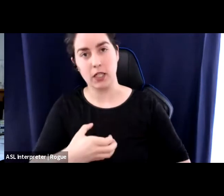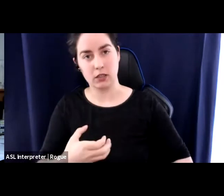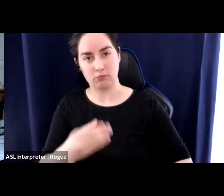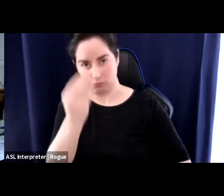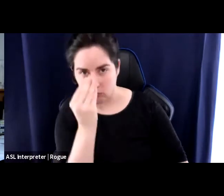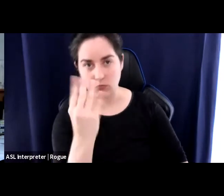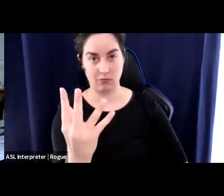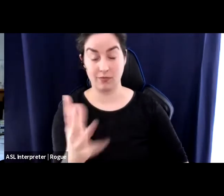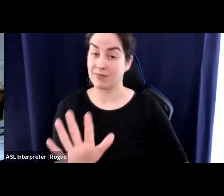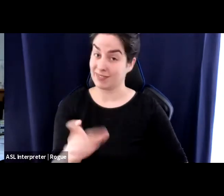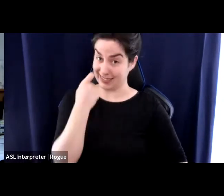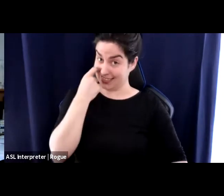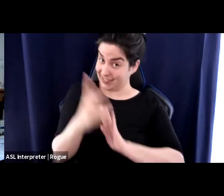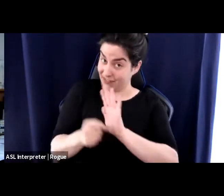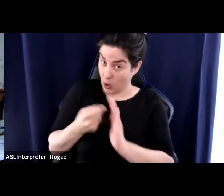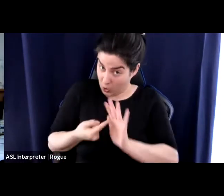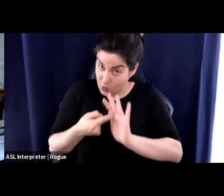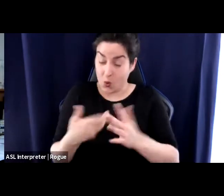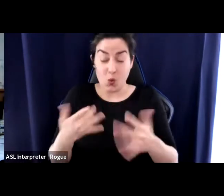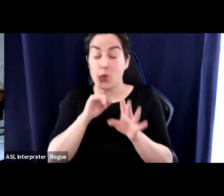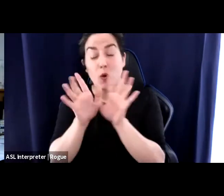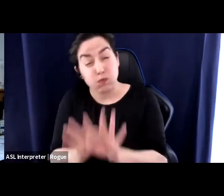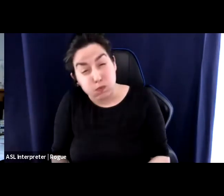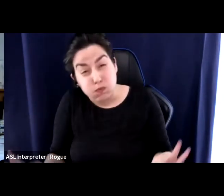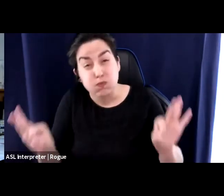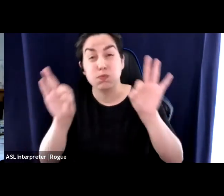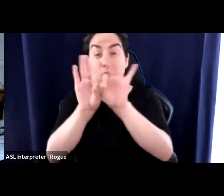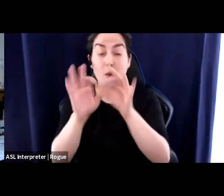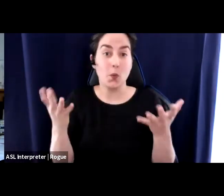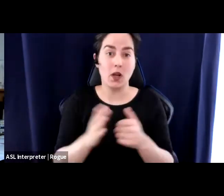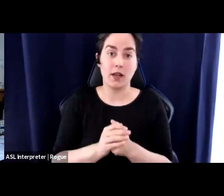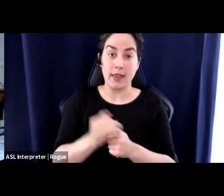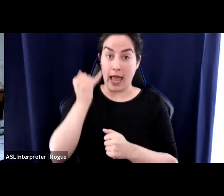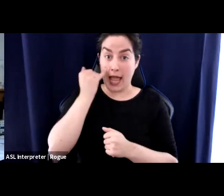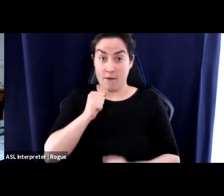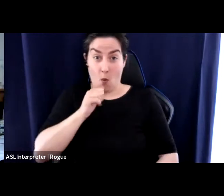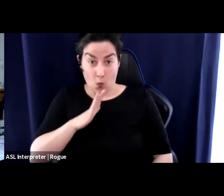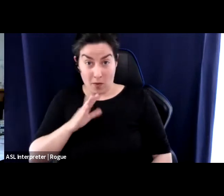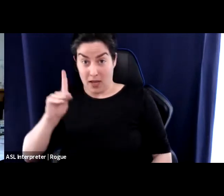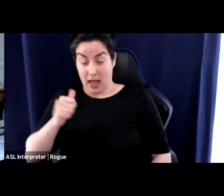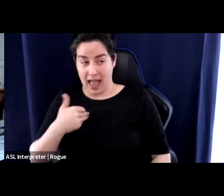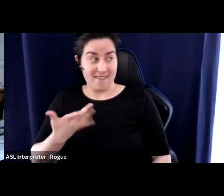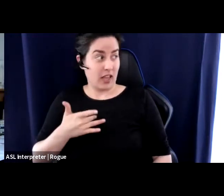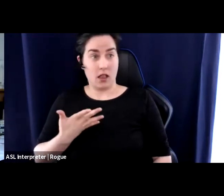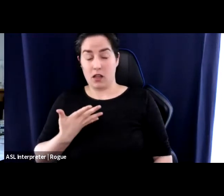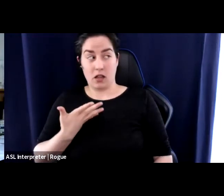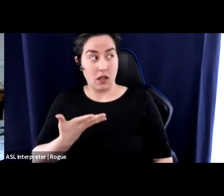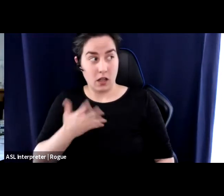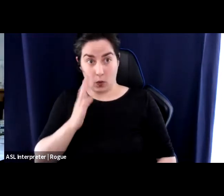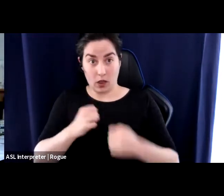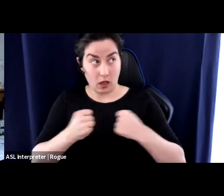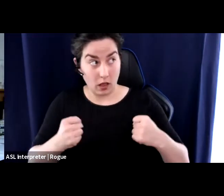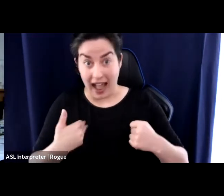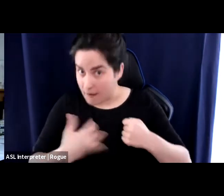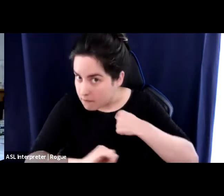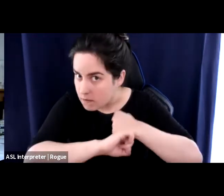important that young women with disabilities and women with disabilities in general know that if they do come forward, they will be supported, and most important, that they